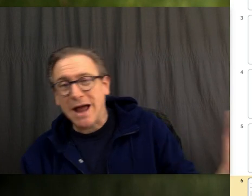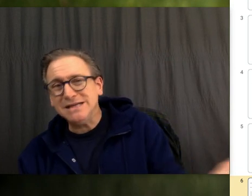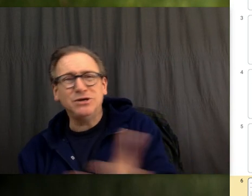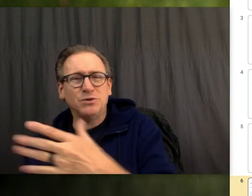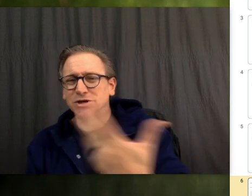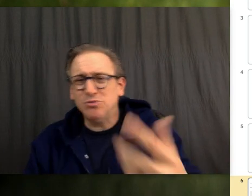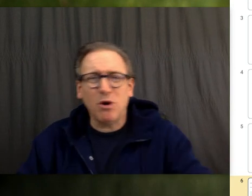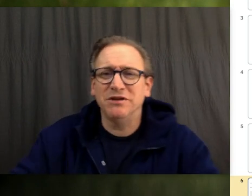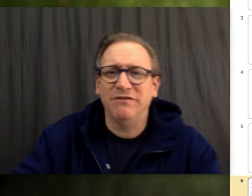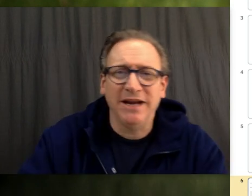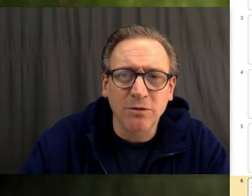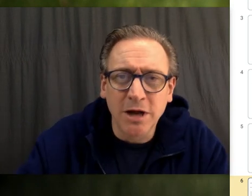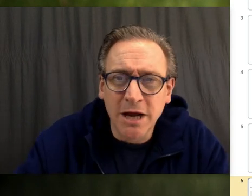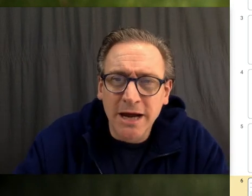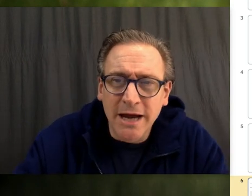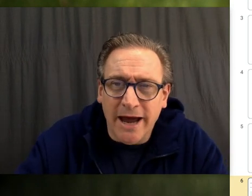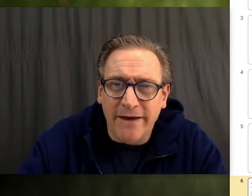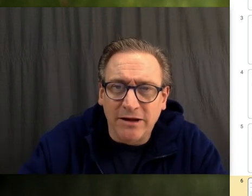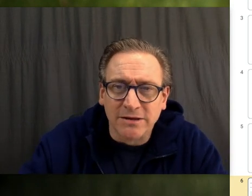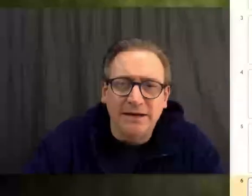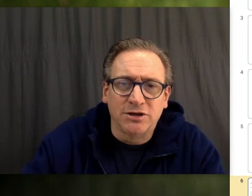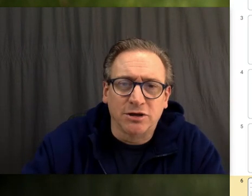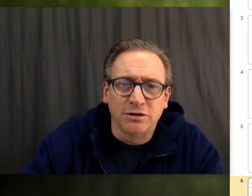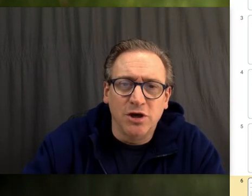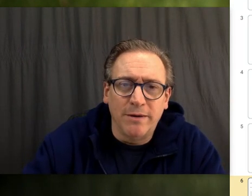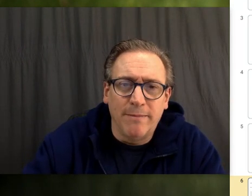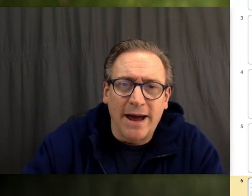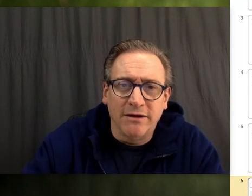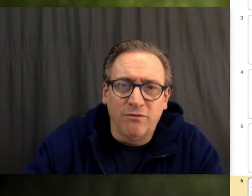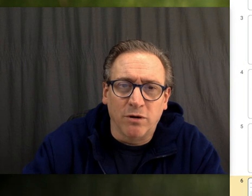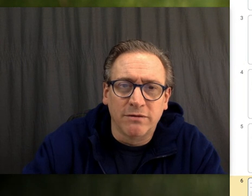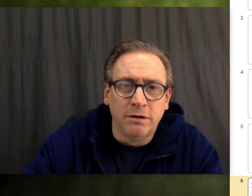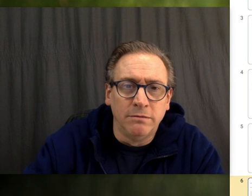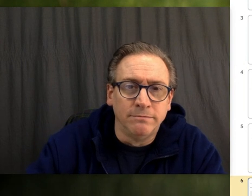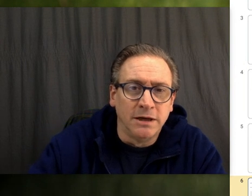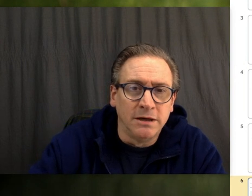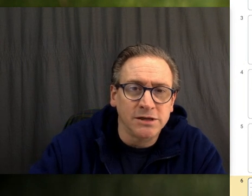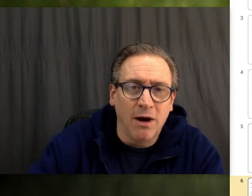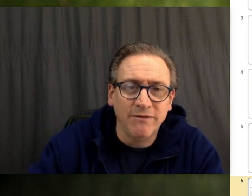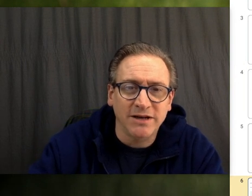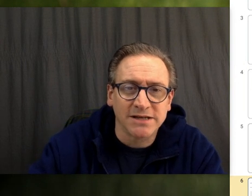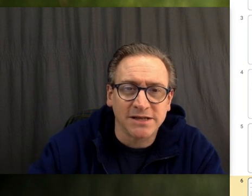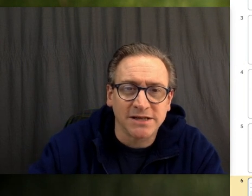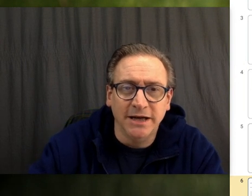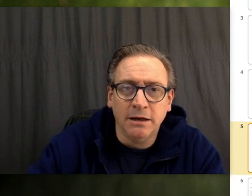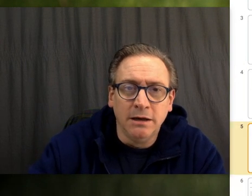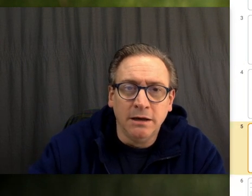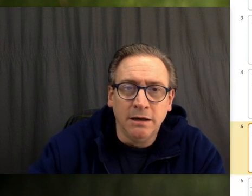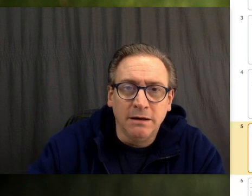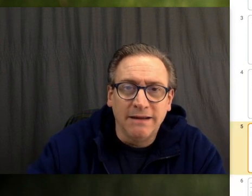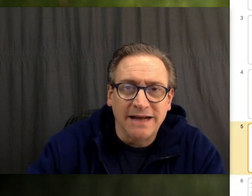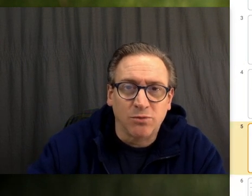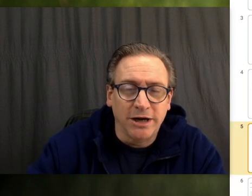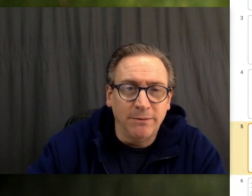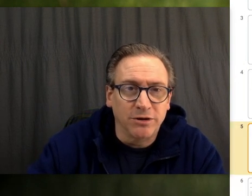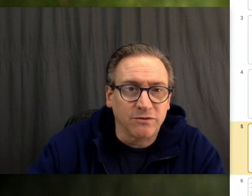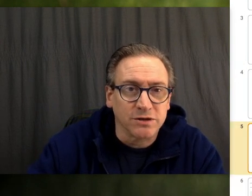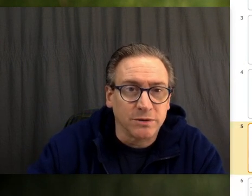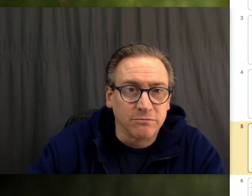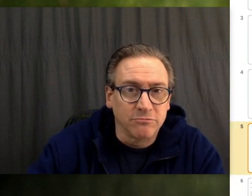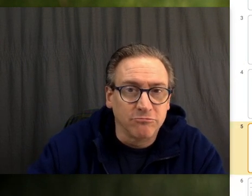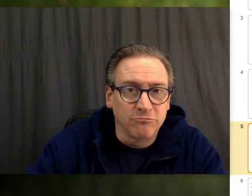So as you go through, just watch the video, and they'll take turns going back and forth. So obviously, that's where he put